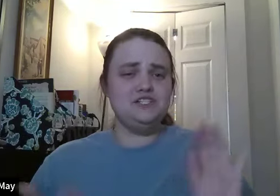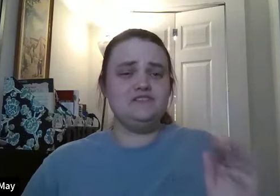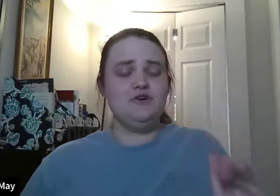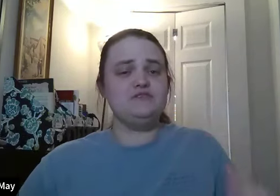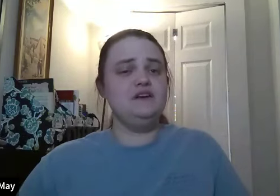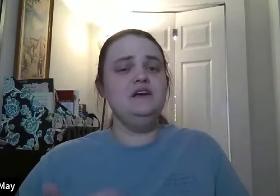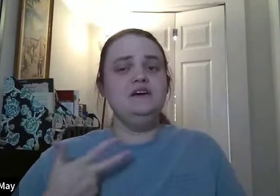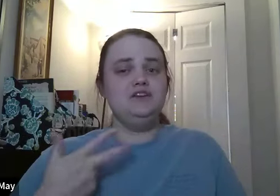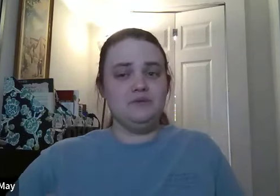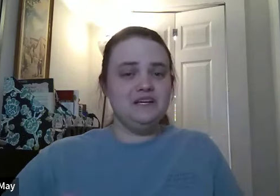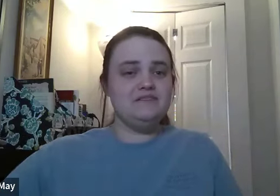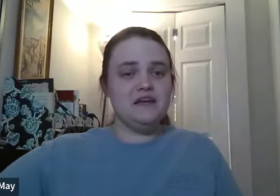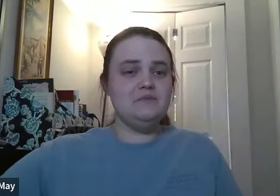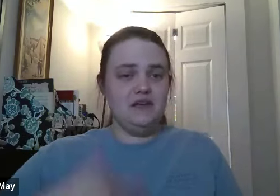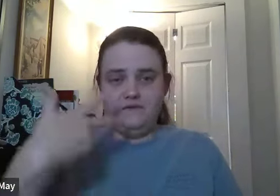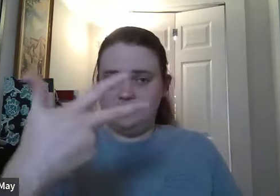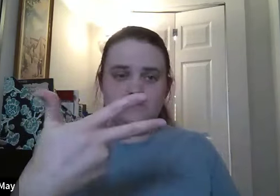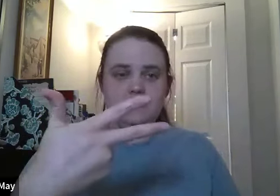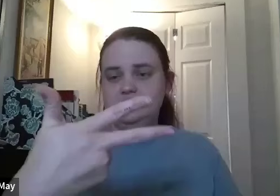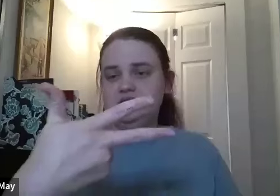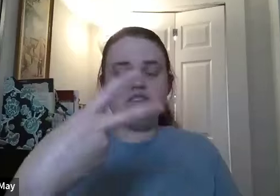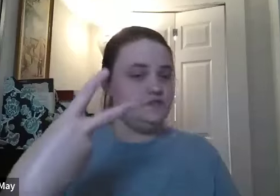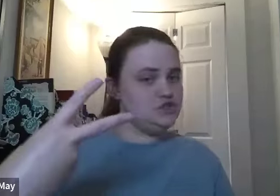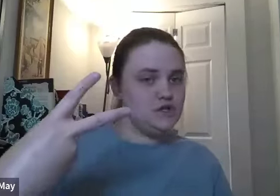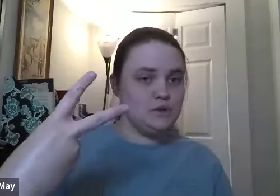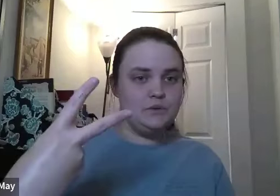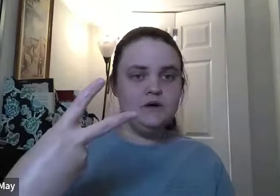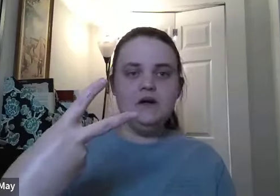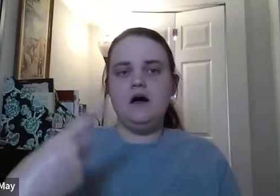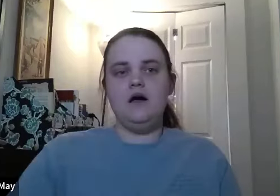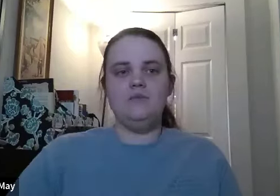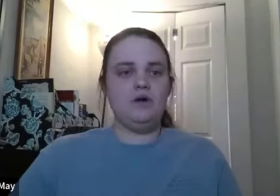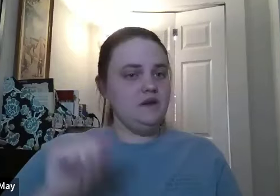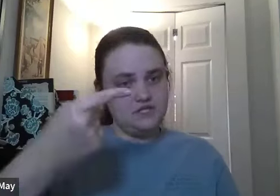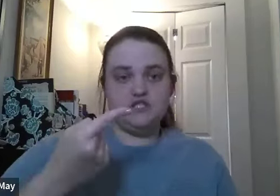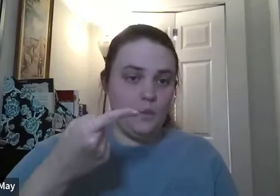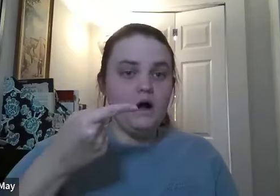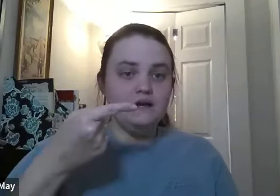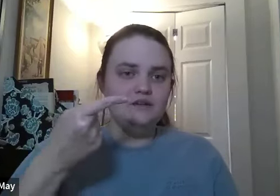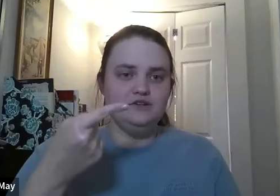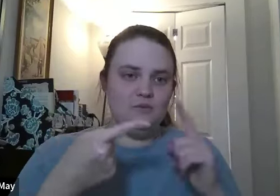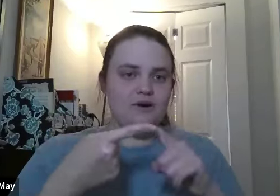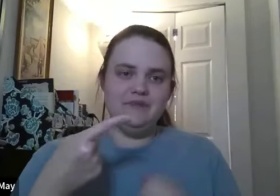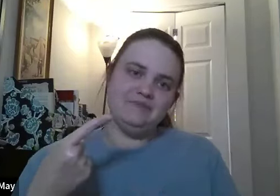Just focus on your immediate family. If it's 3, it's this. If it's 2, or even if it's just the 1, you do the 1 and be like